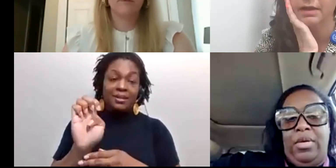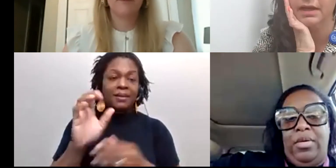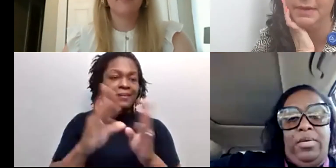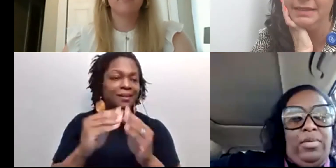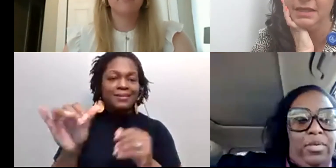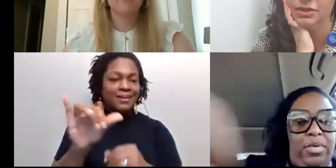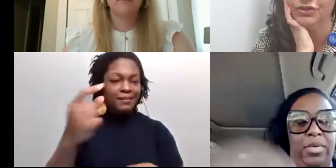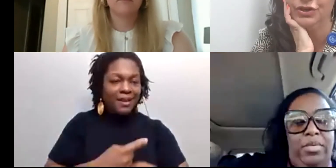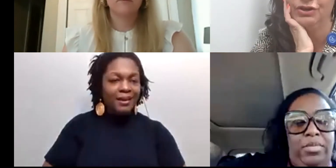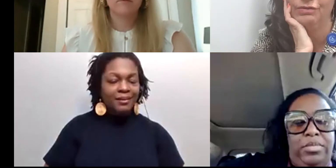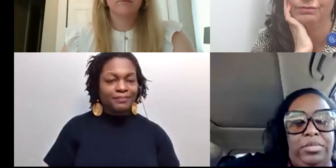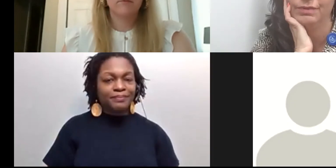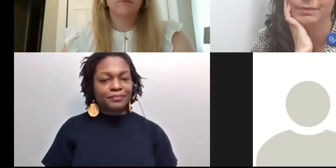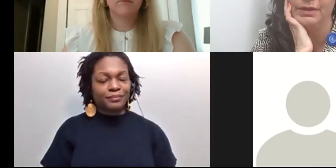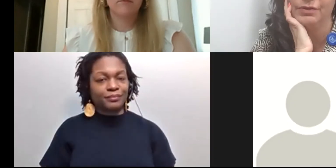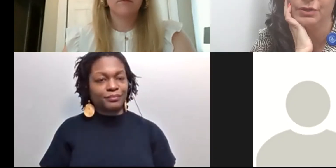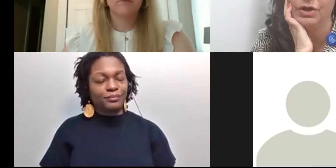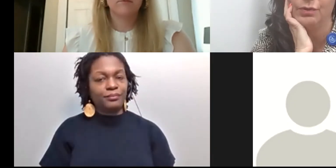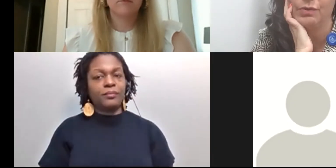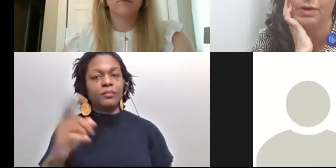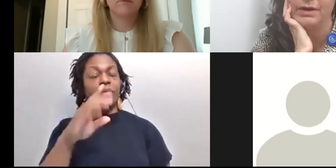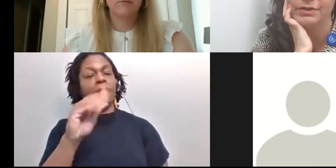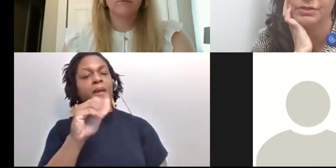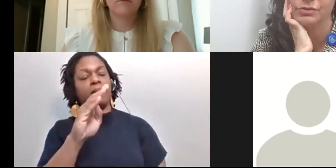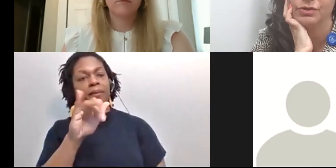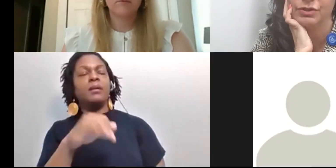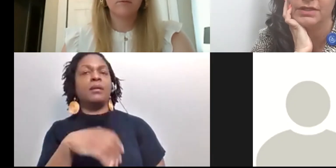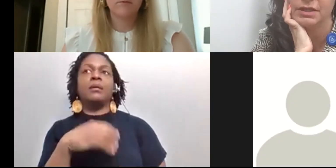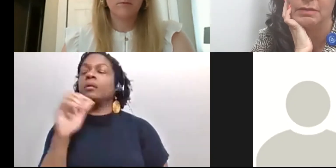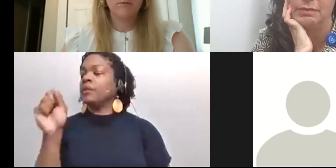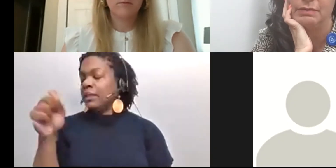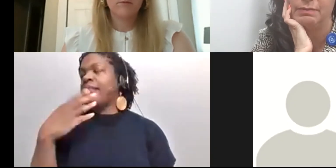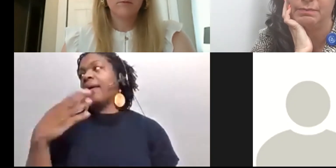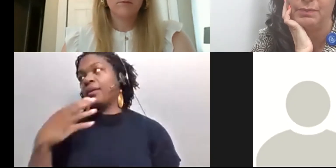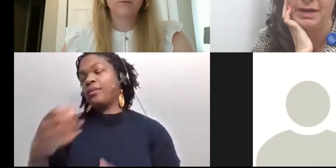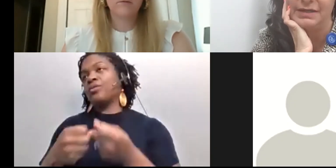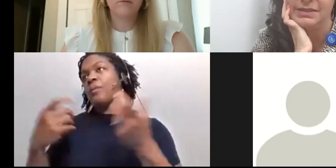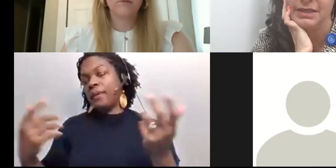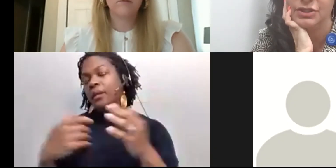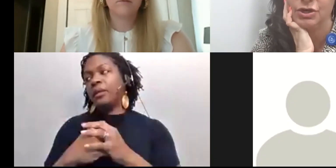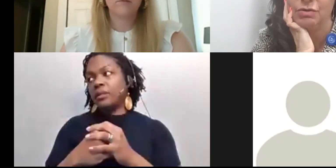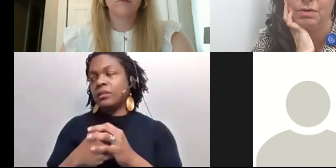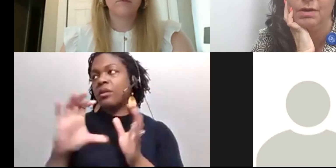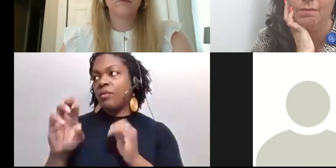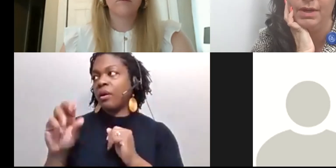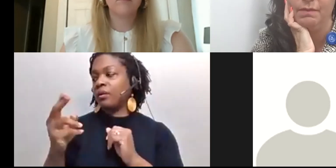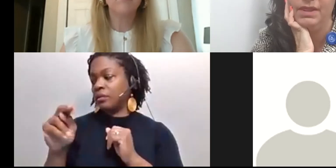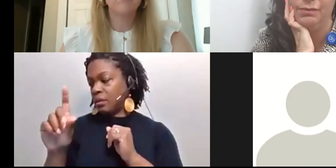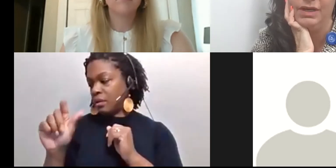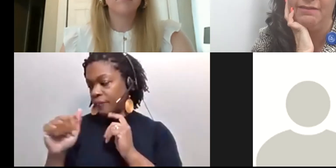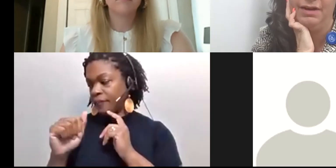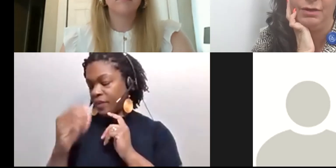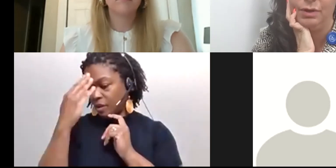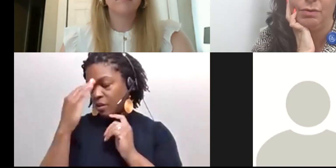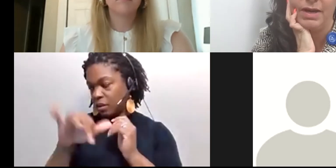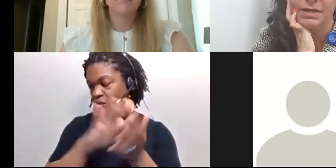Thanks, Karonda. I mean, I think I know the law requires that the school district has to come up with the policy. So, but